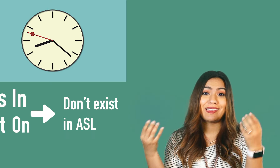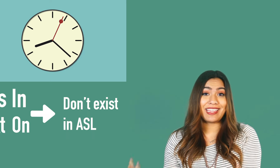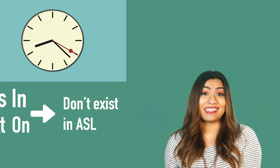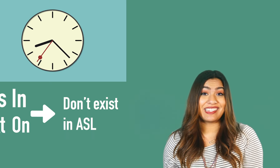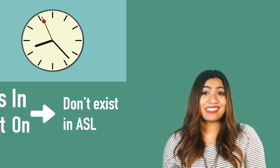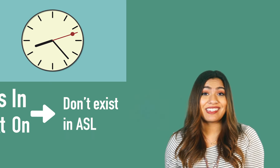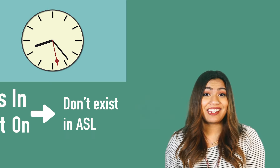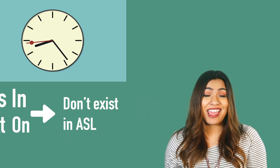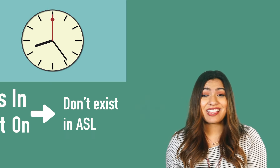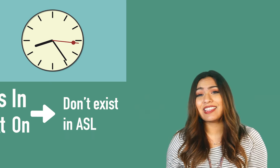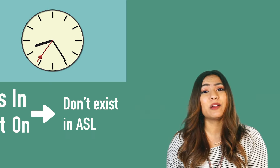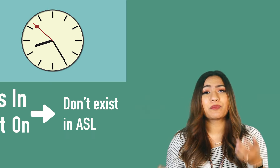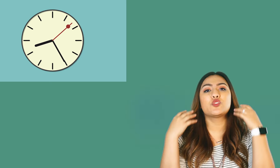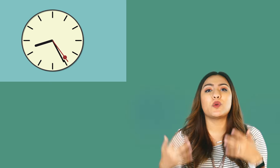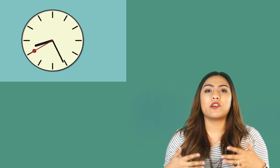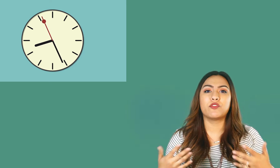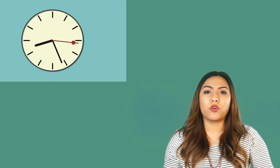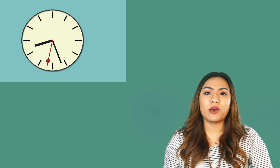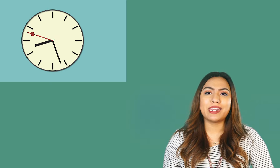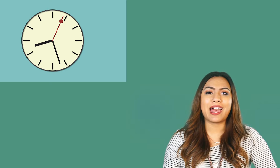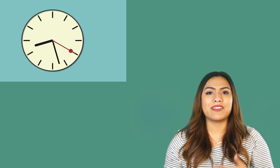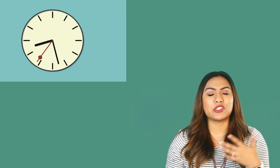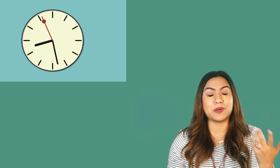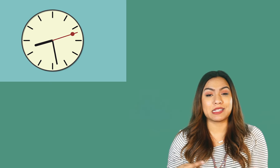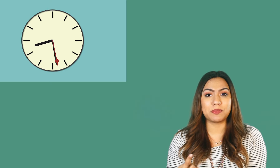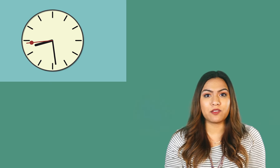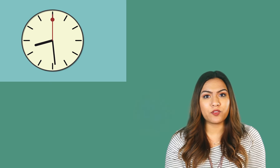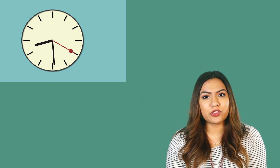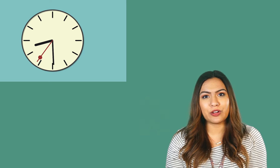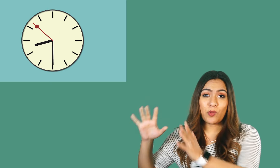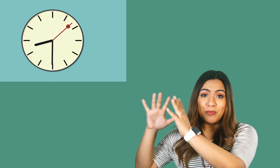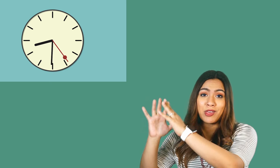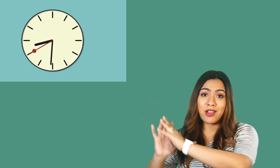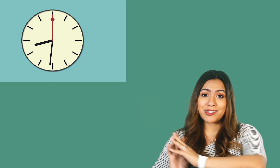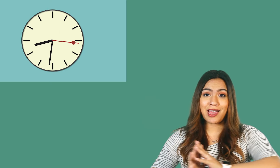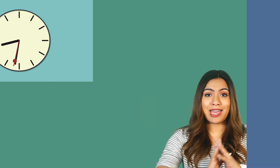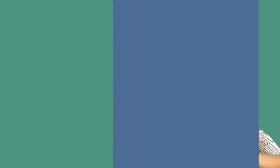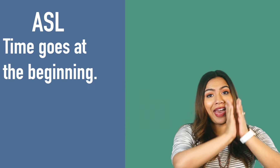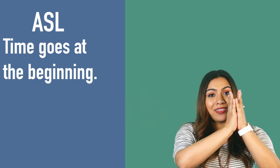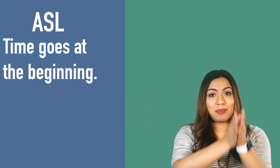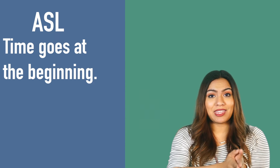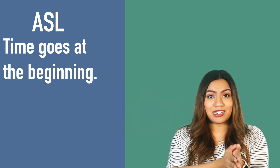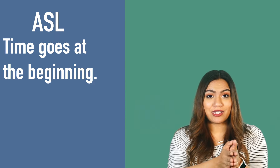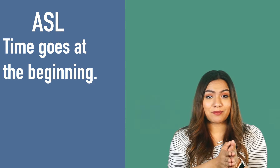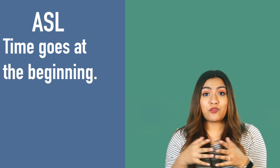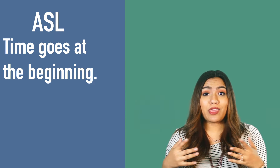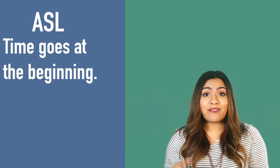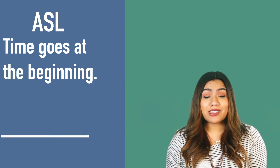really exist in ASL. So to avoid having to explain further, we put our time at the beginning. So if we have a